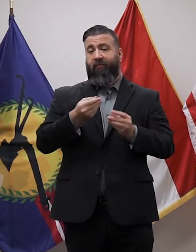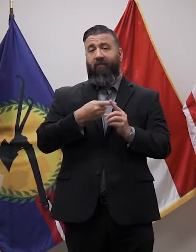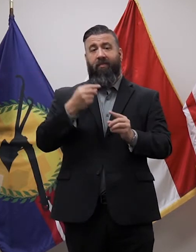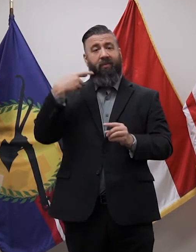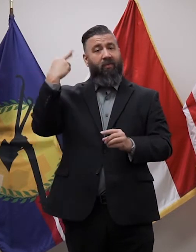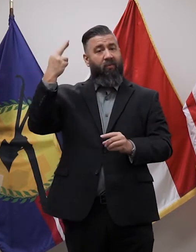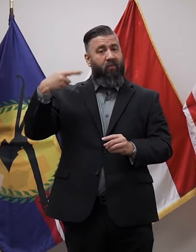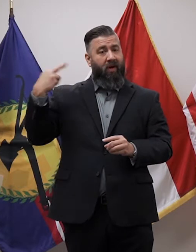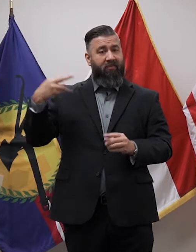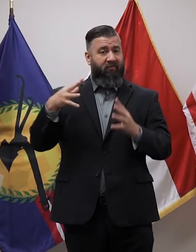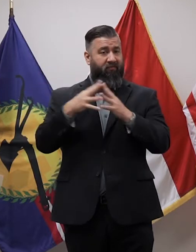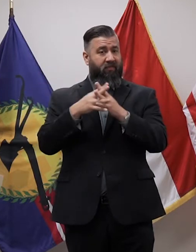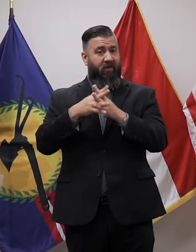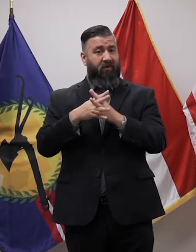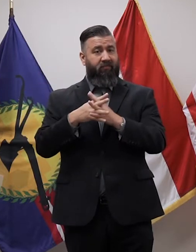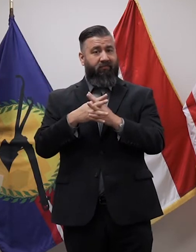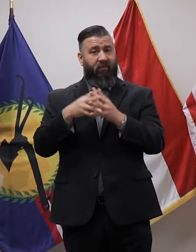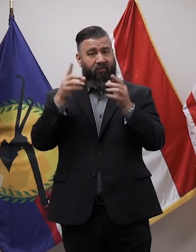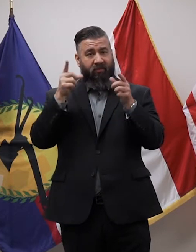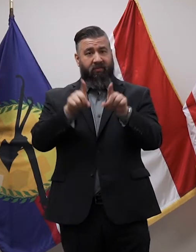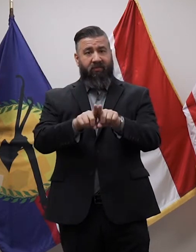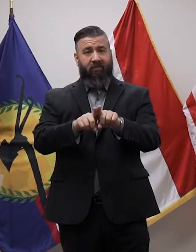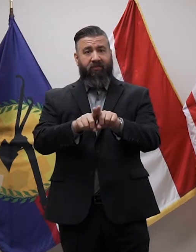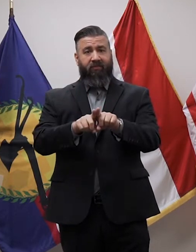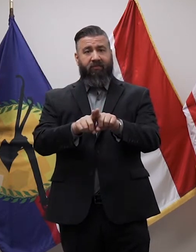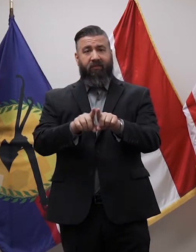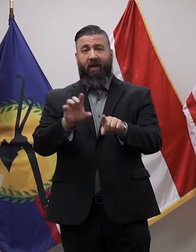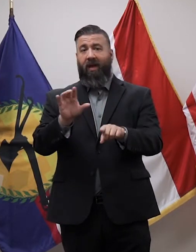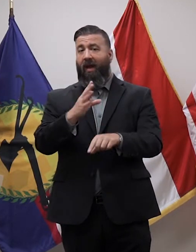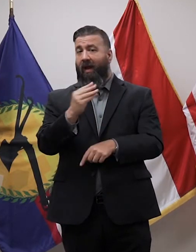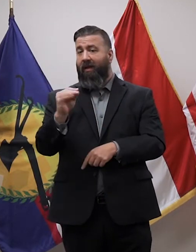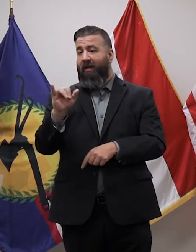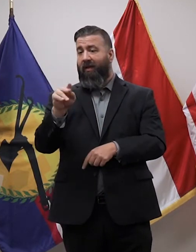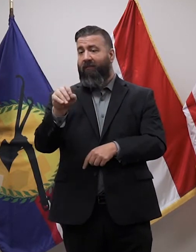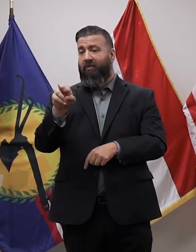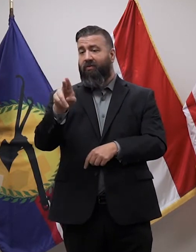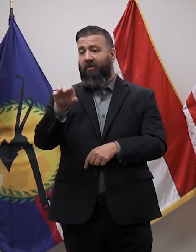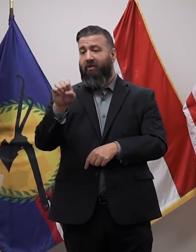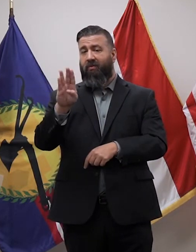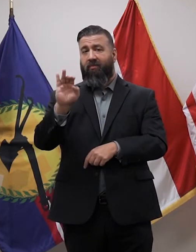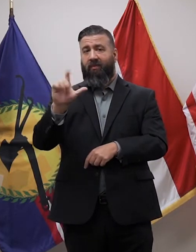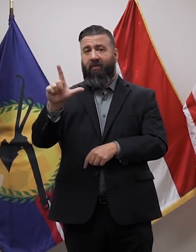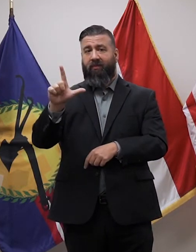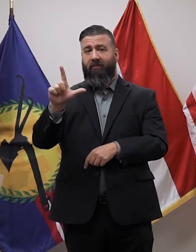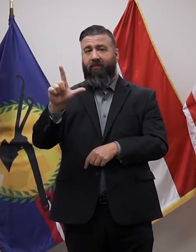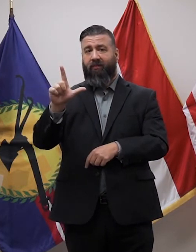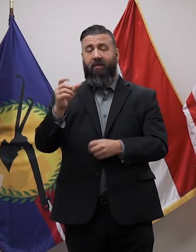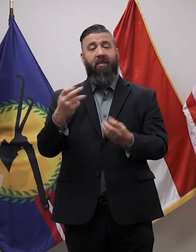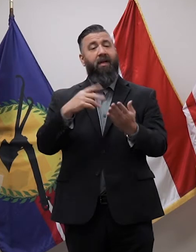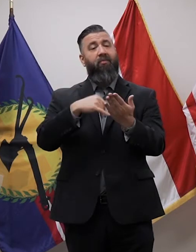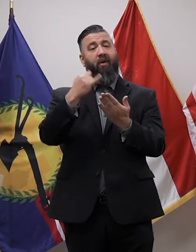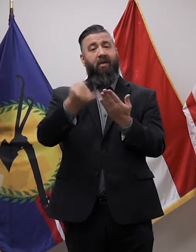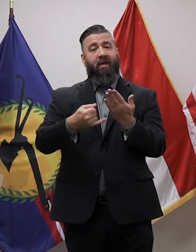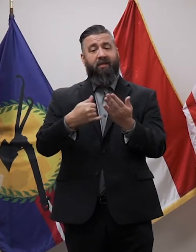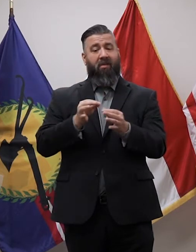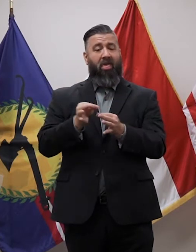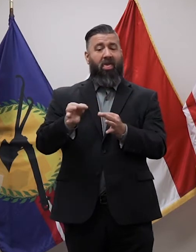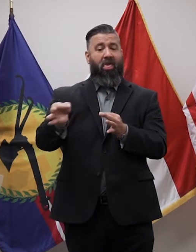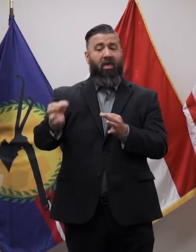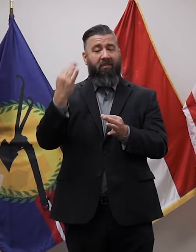and the federal infrastructure bill. Projects long deferred because of budget constraints can now be